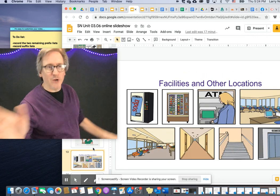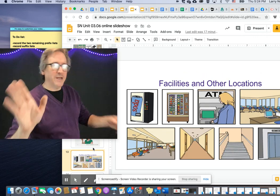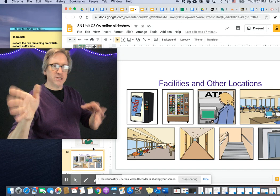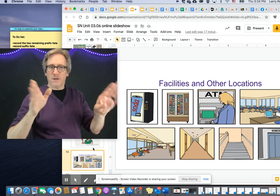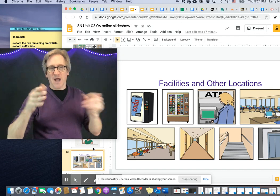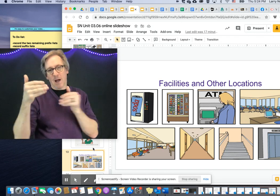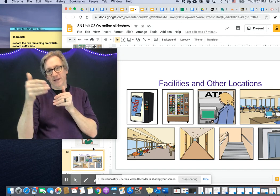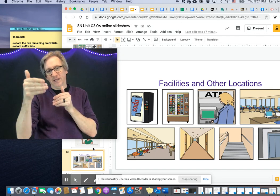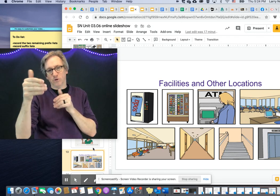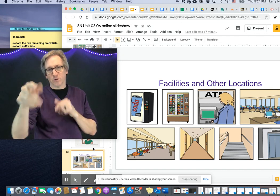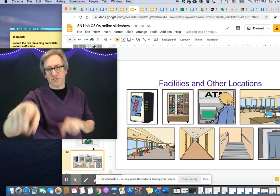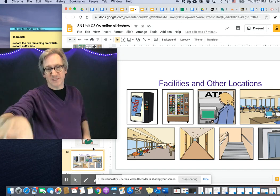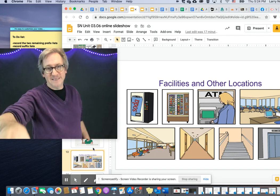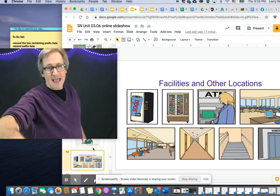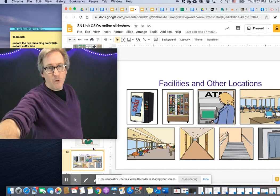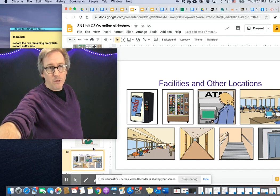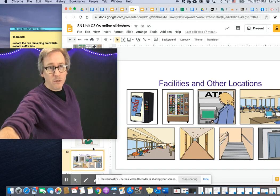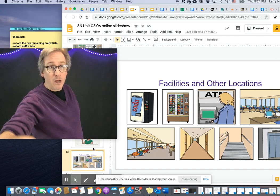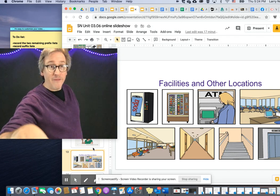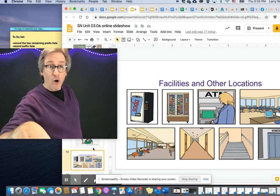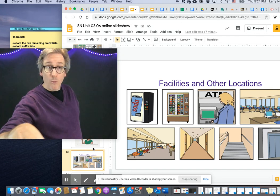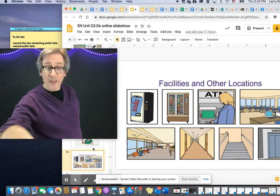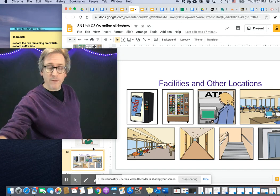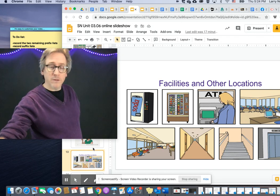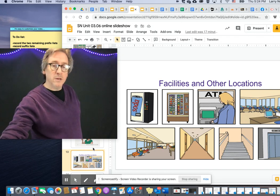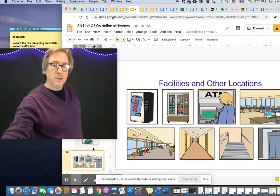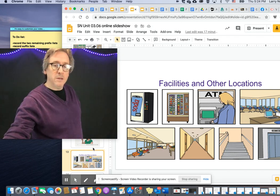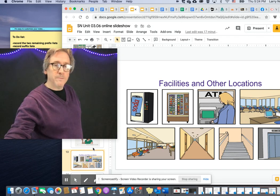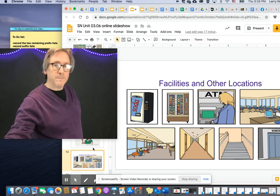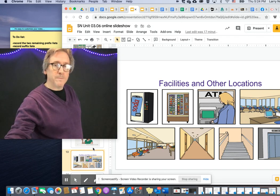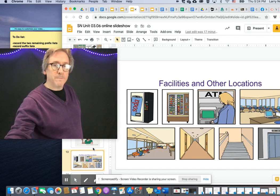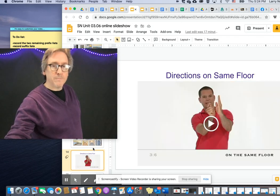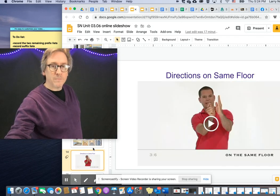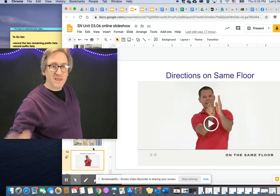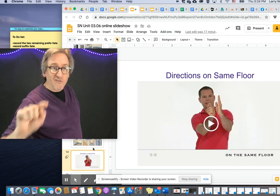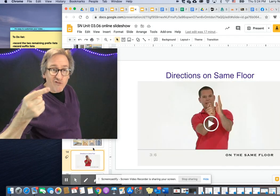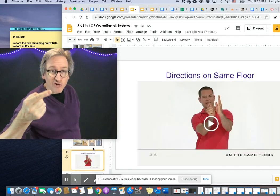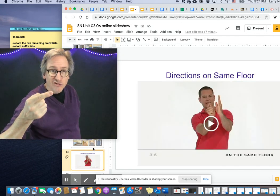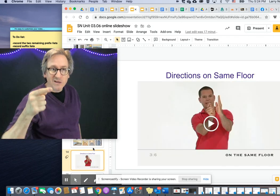So here we could talk about how many doors down on the hallway.